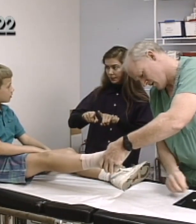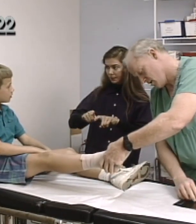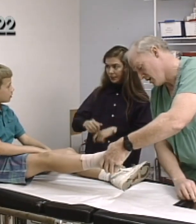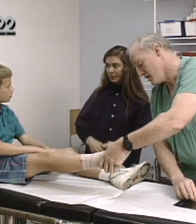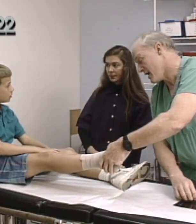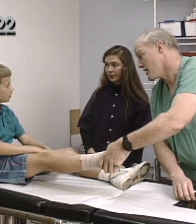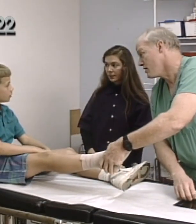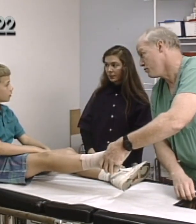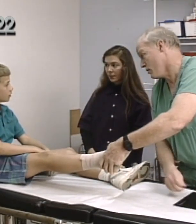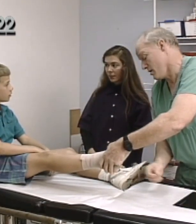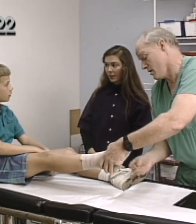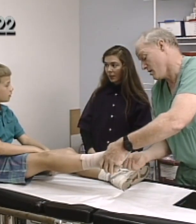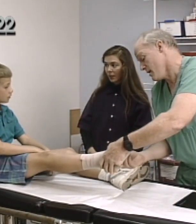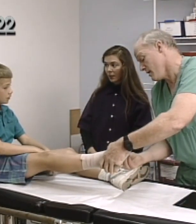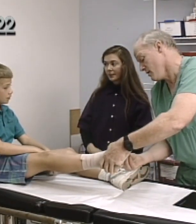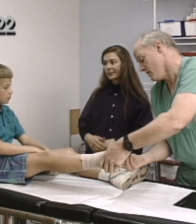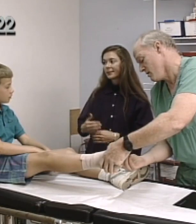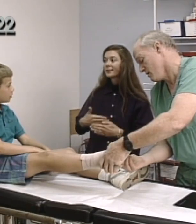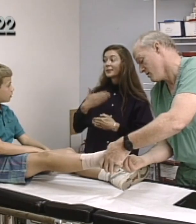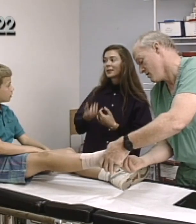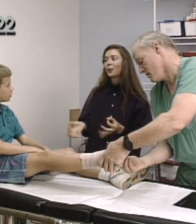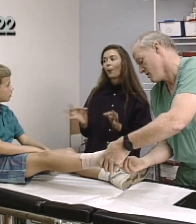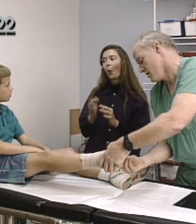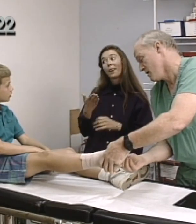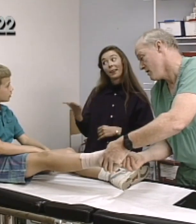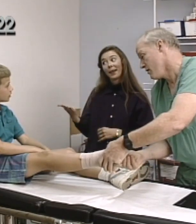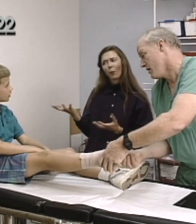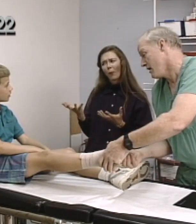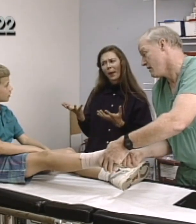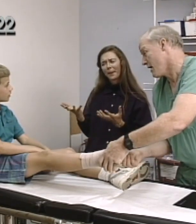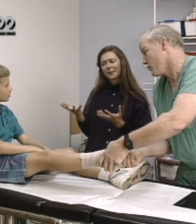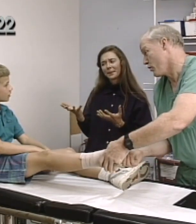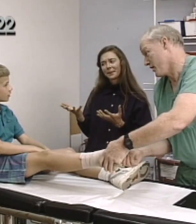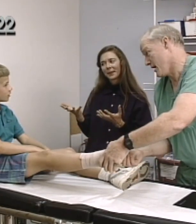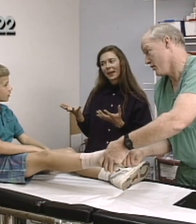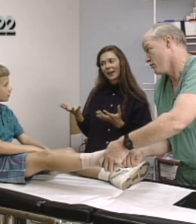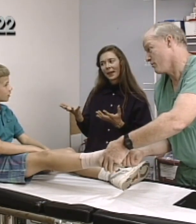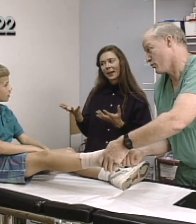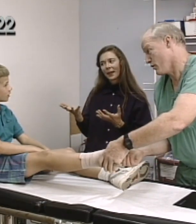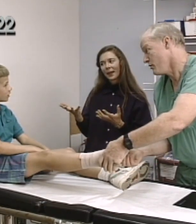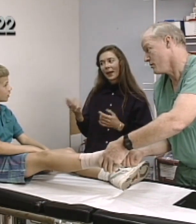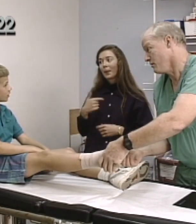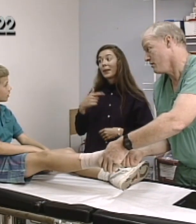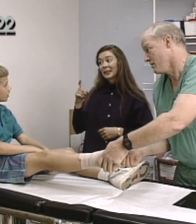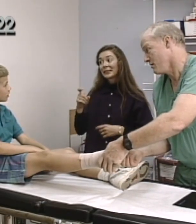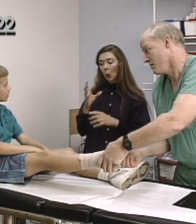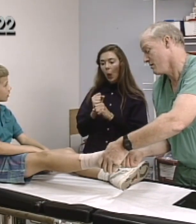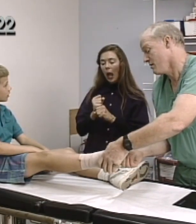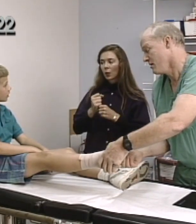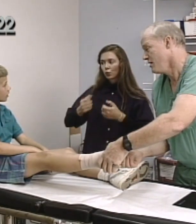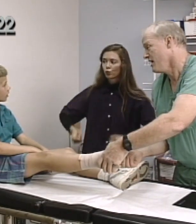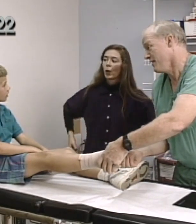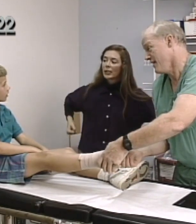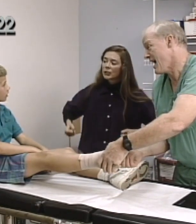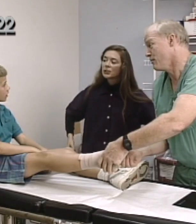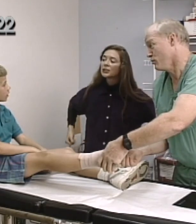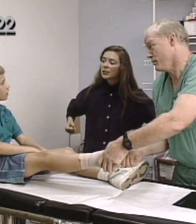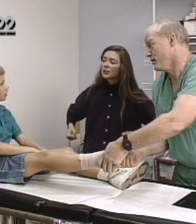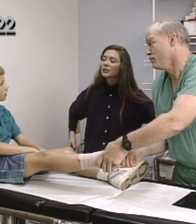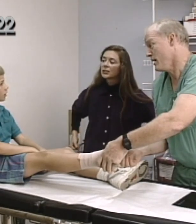The next important thing is I'm going to get you some crutches, and that will be